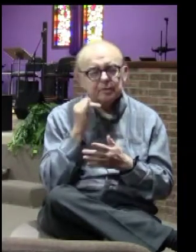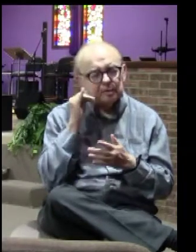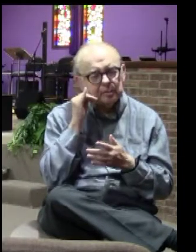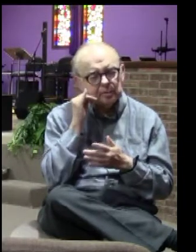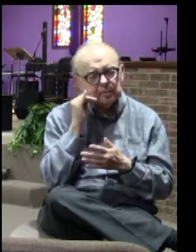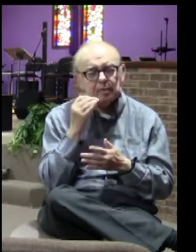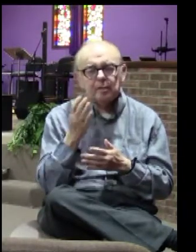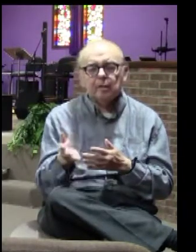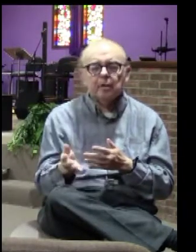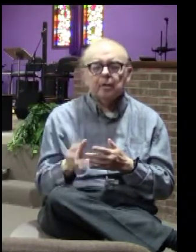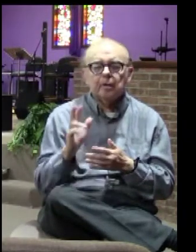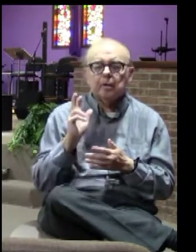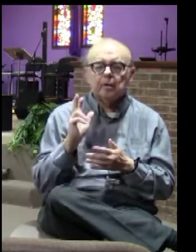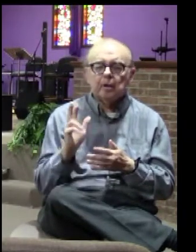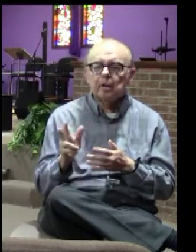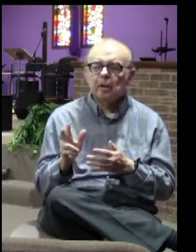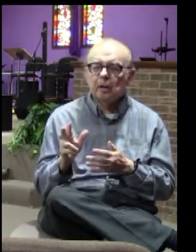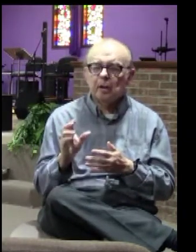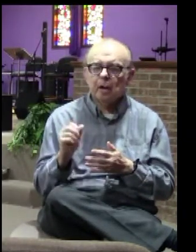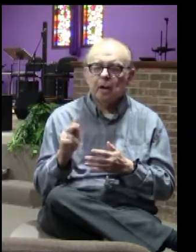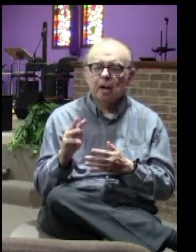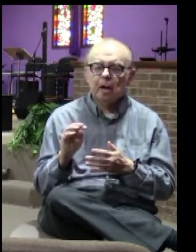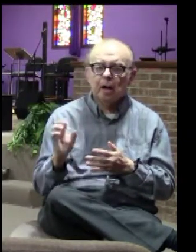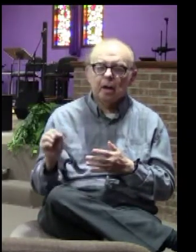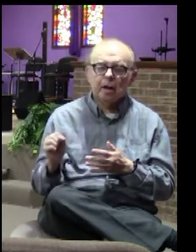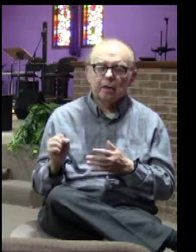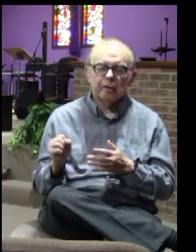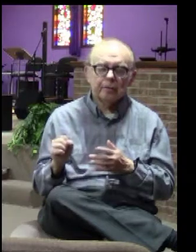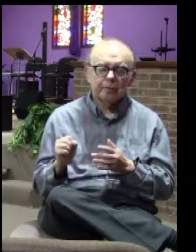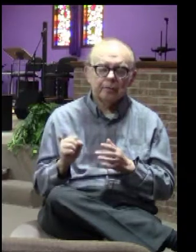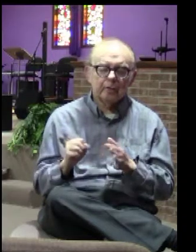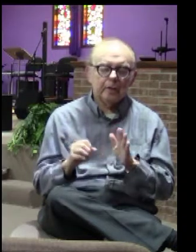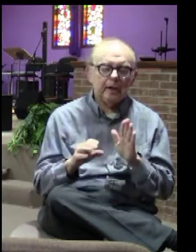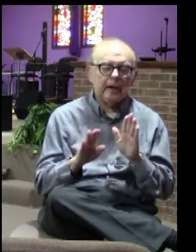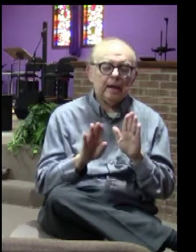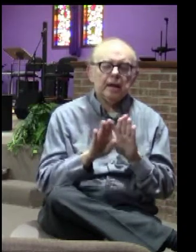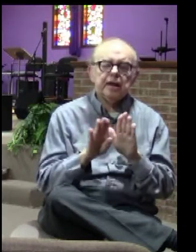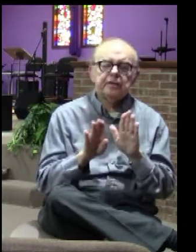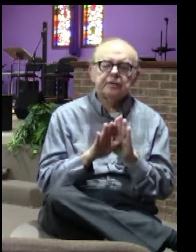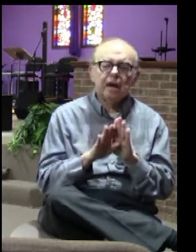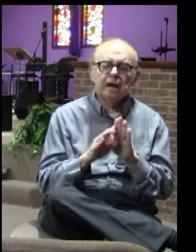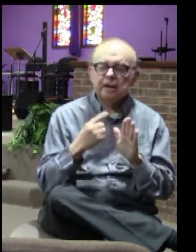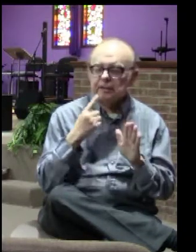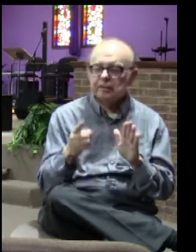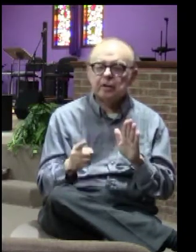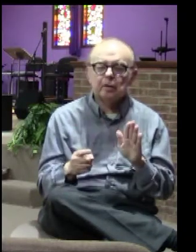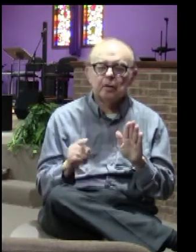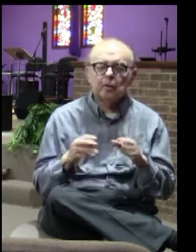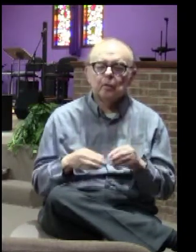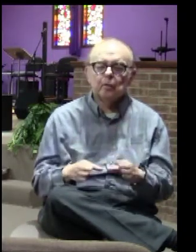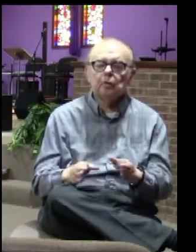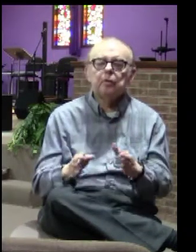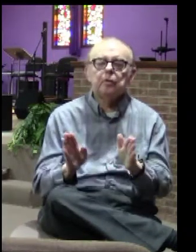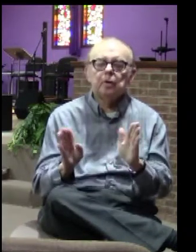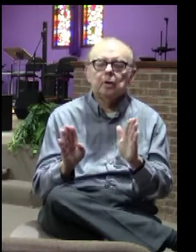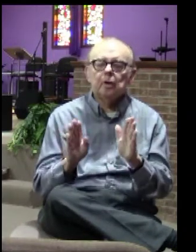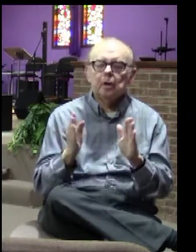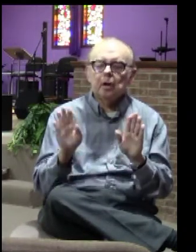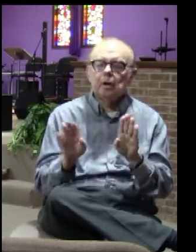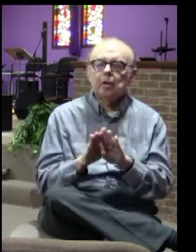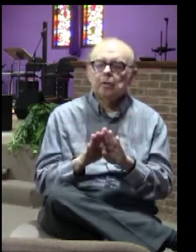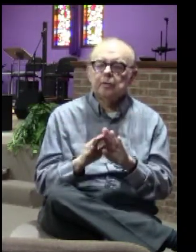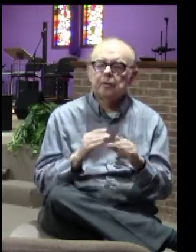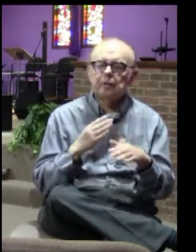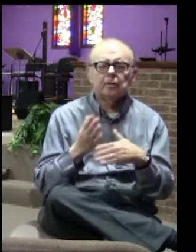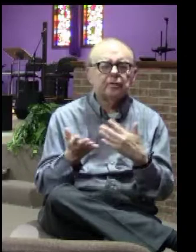and there was 3 little cones there and a sign that said road closed ahead. And I looked at it and I thought, what's this